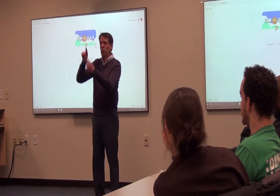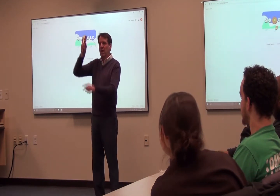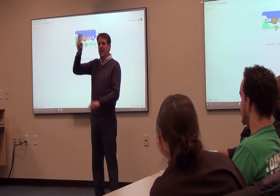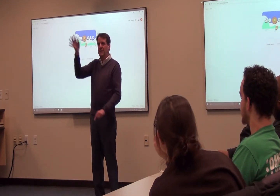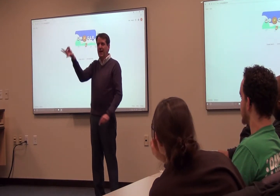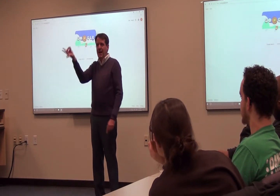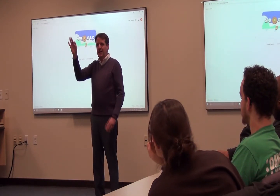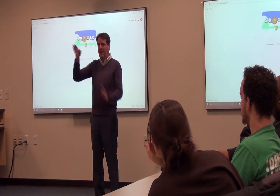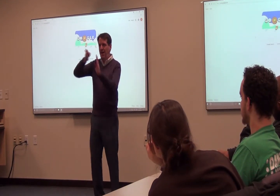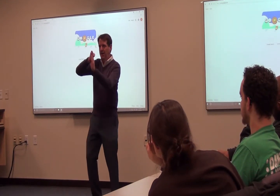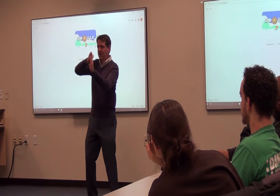1916 to